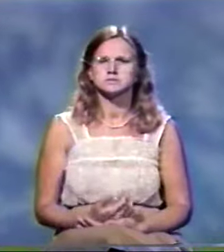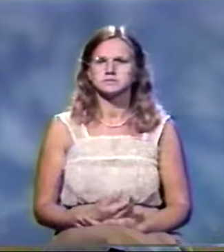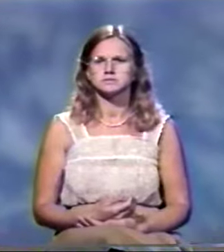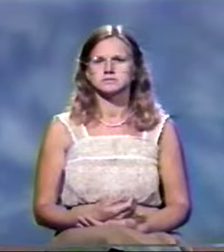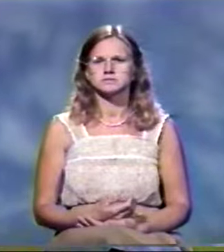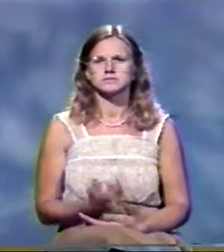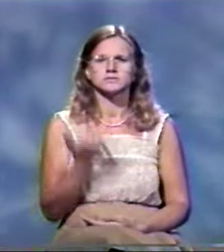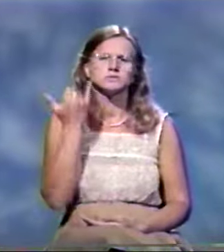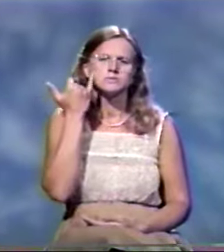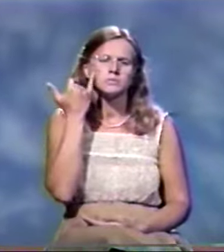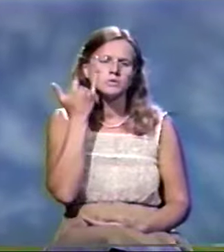Suppose.